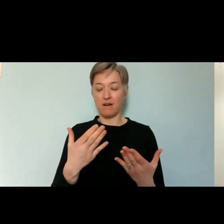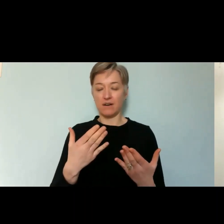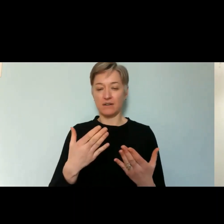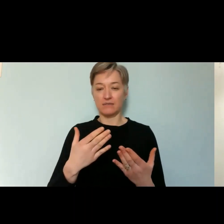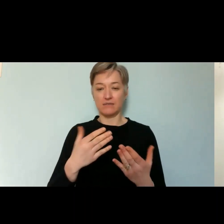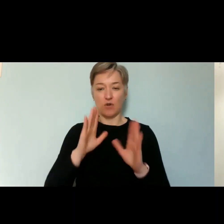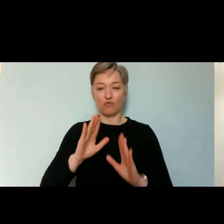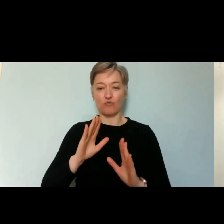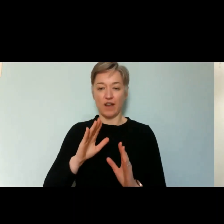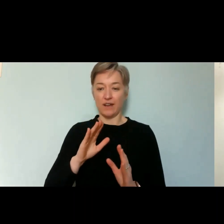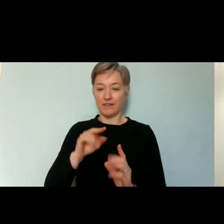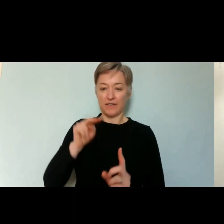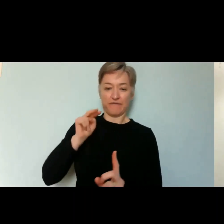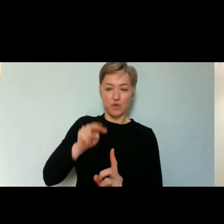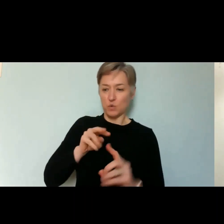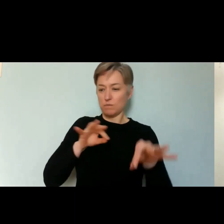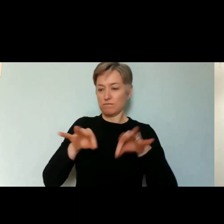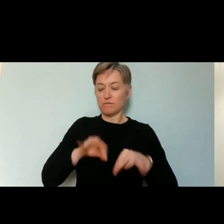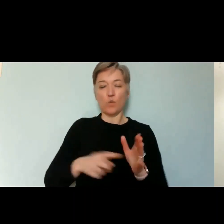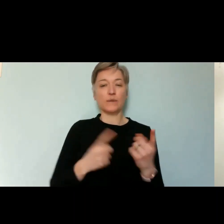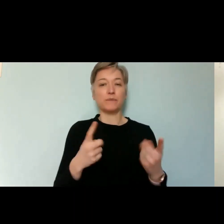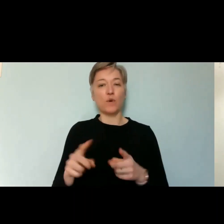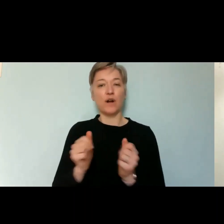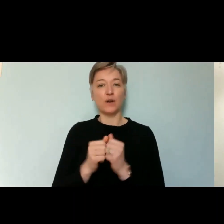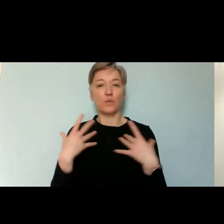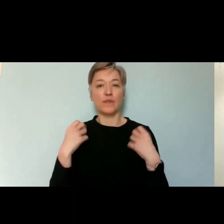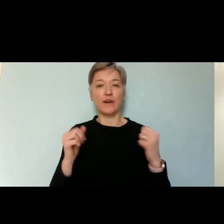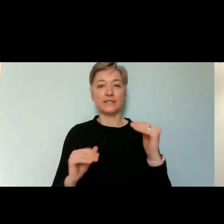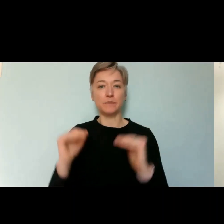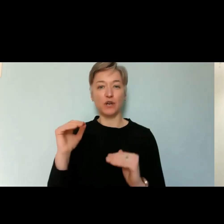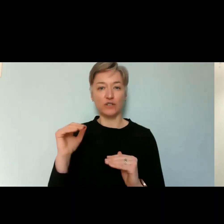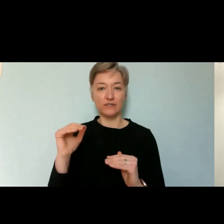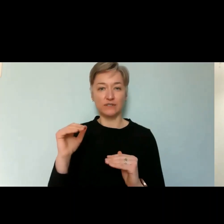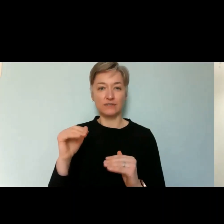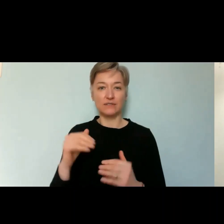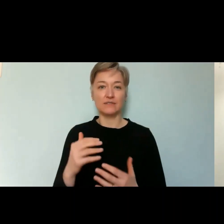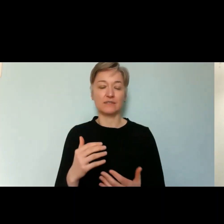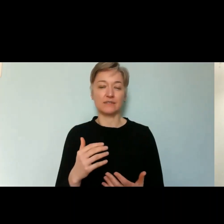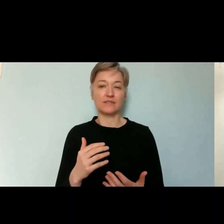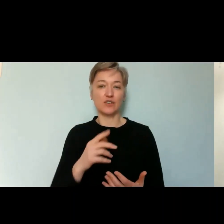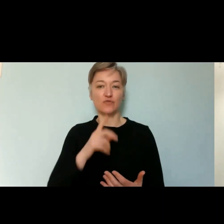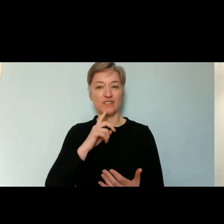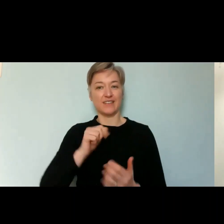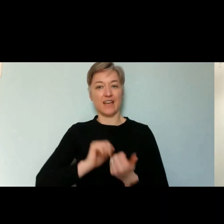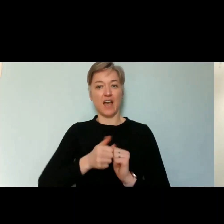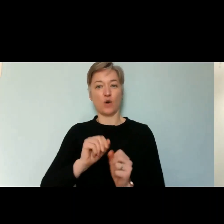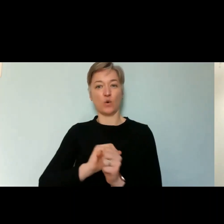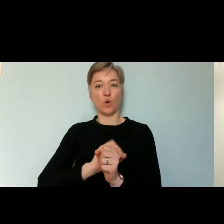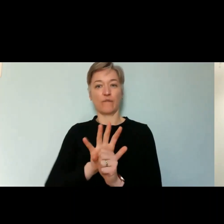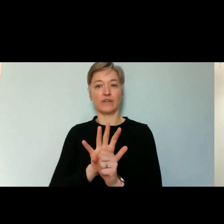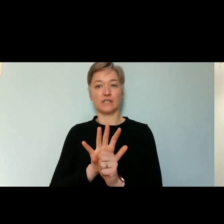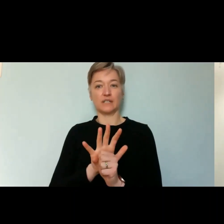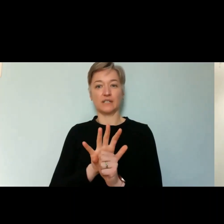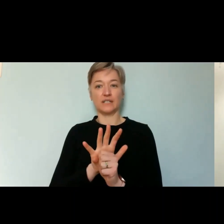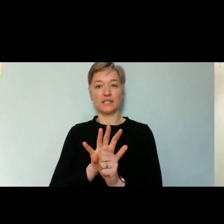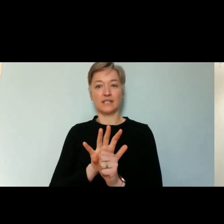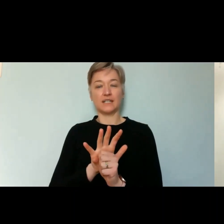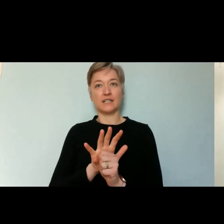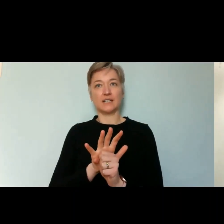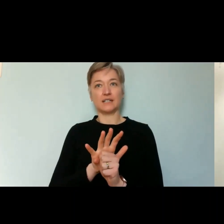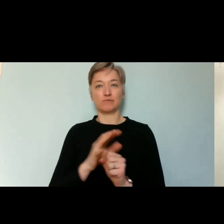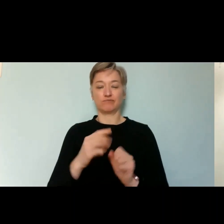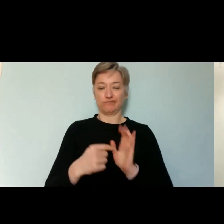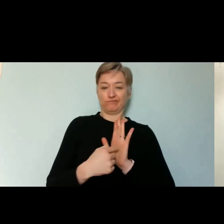what has been going on with health disparities, and really how COVID has been shining that light on